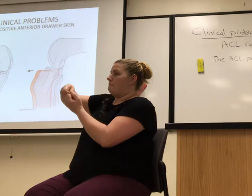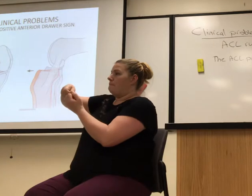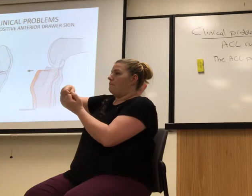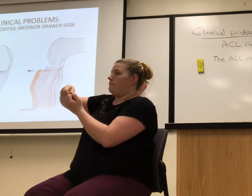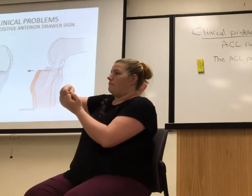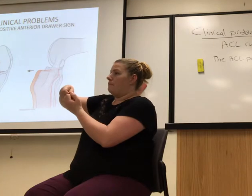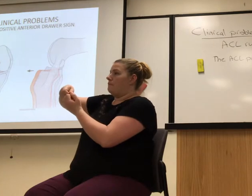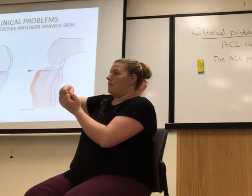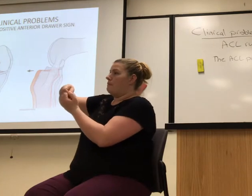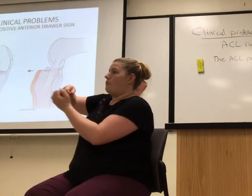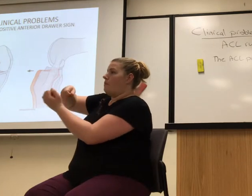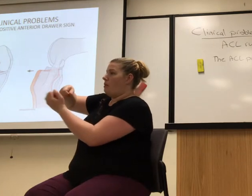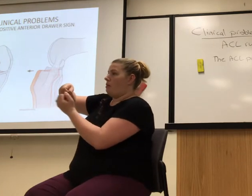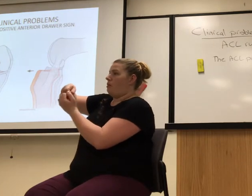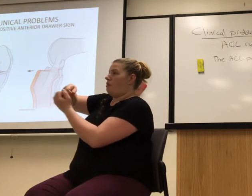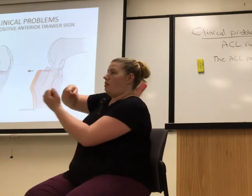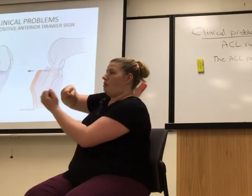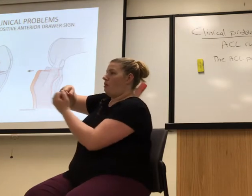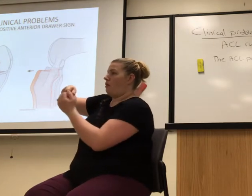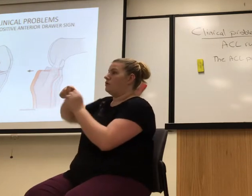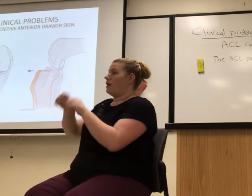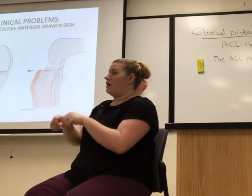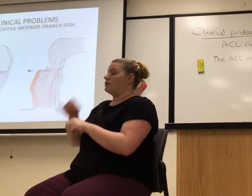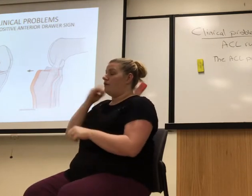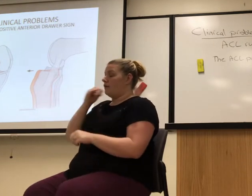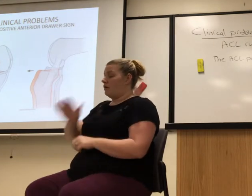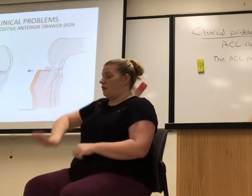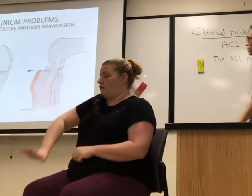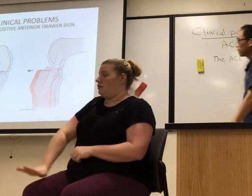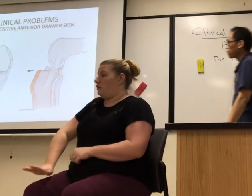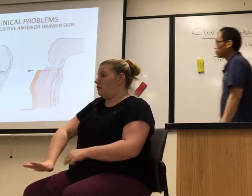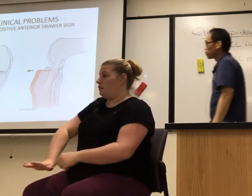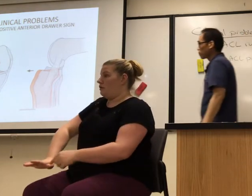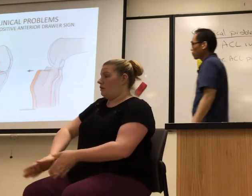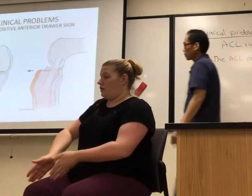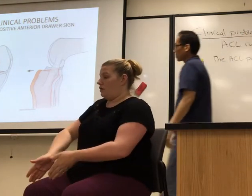the leg forward. So if you plant the person's foot in the ground,